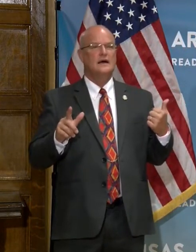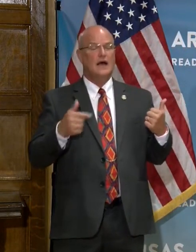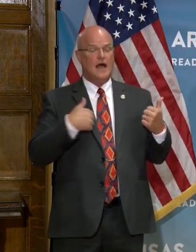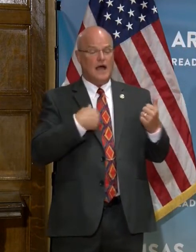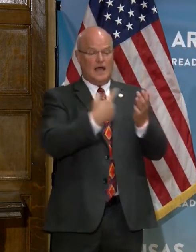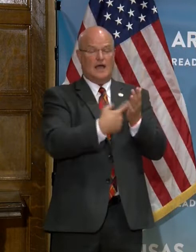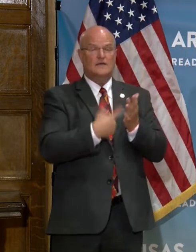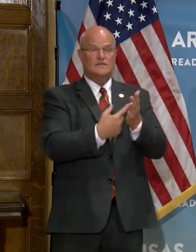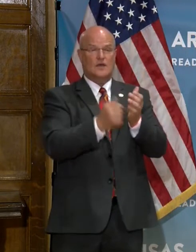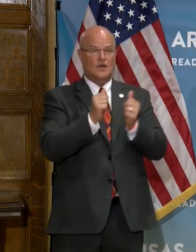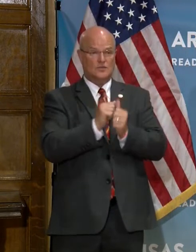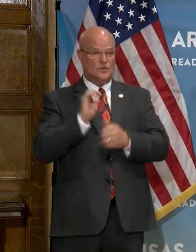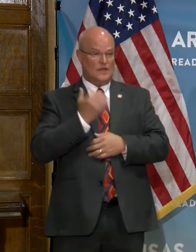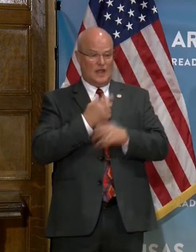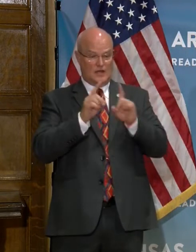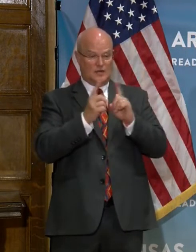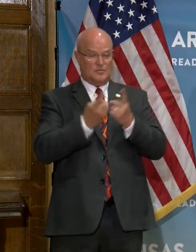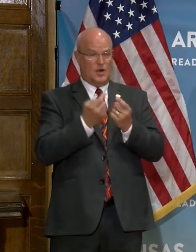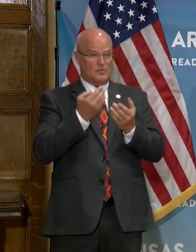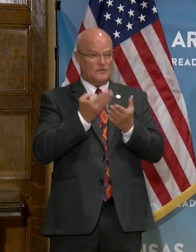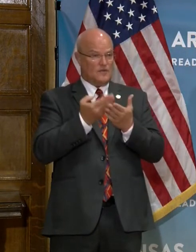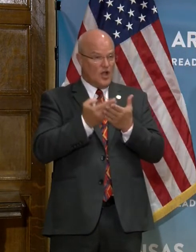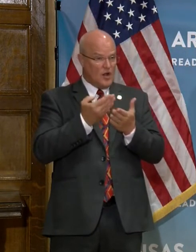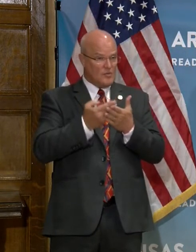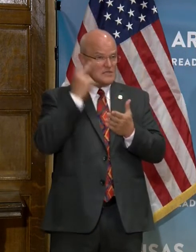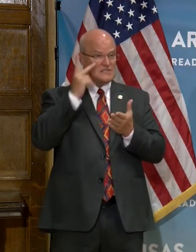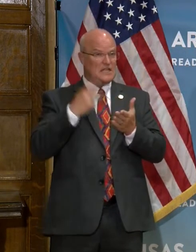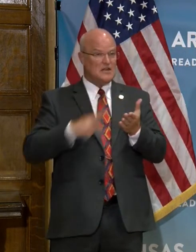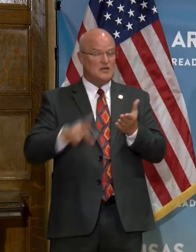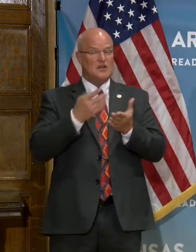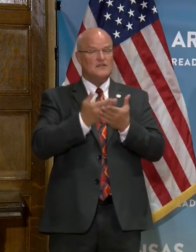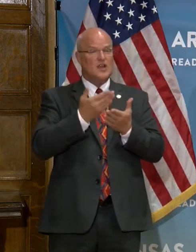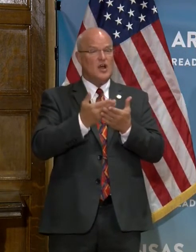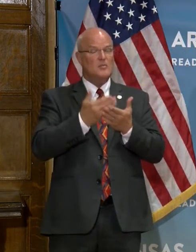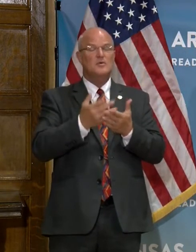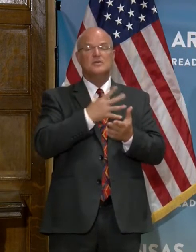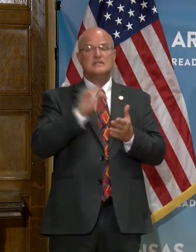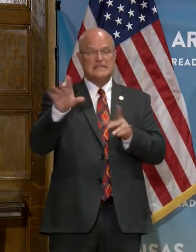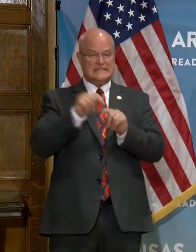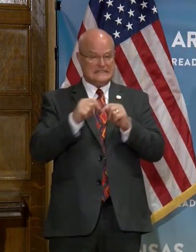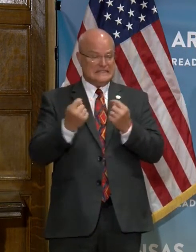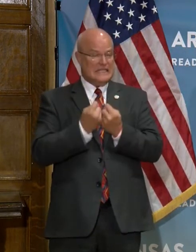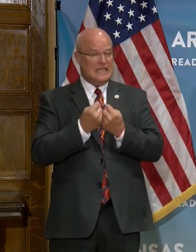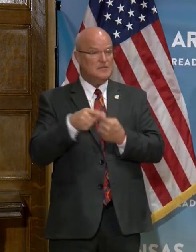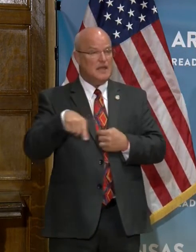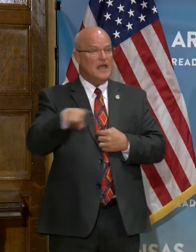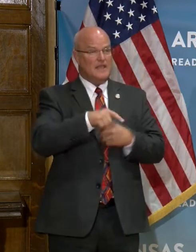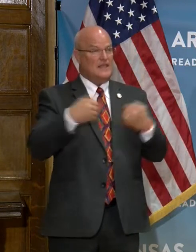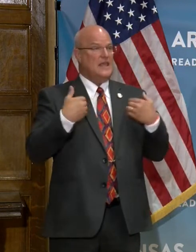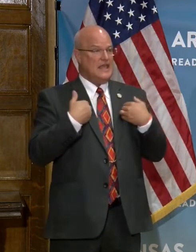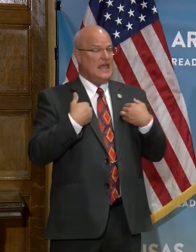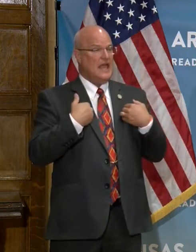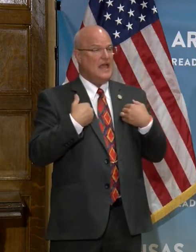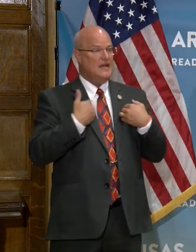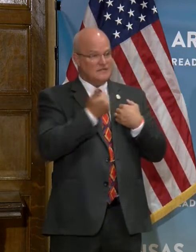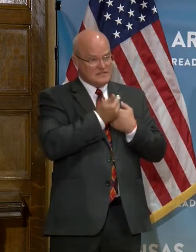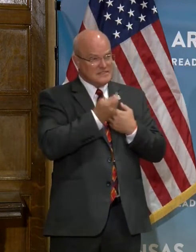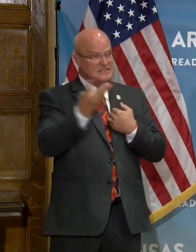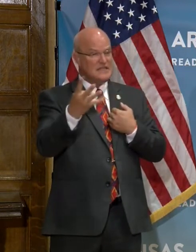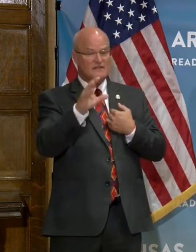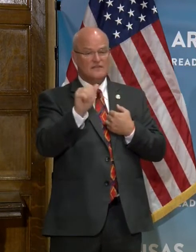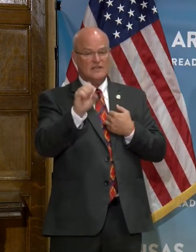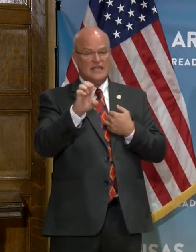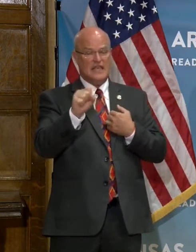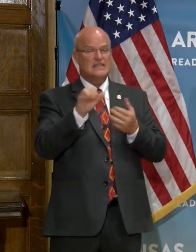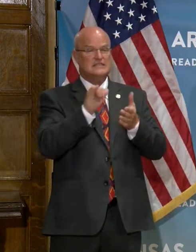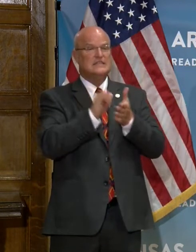I've talked to our Department of Commerce, our Secretary of Commerce, and his team, and they do have a number of